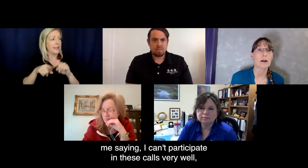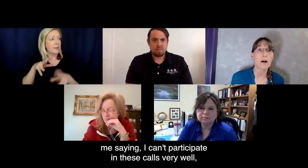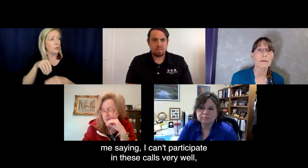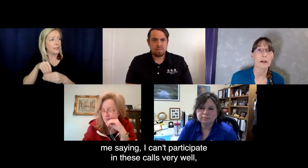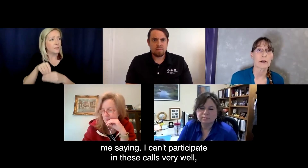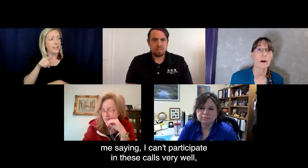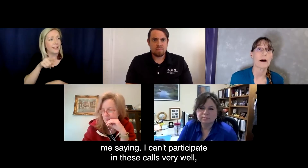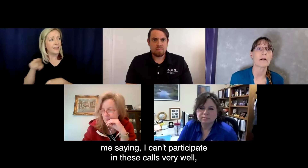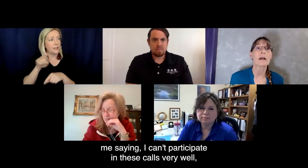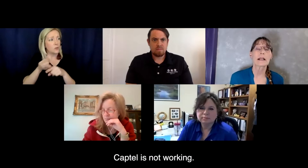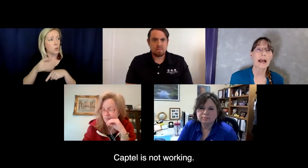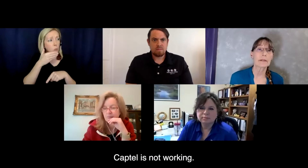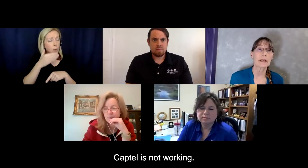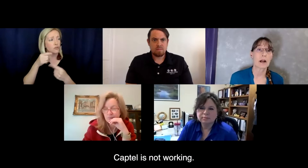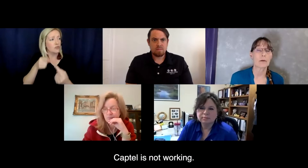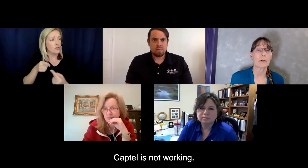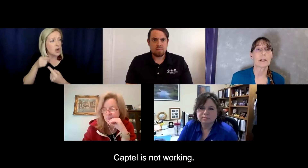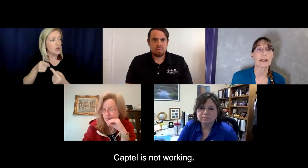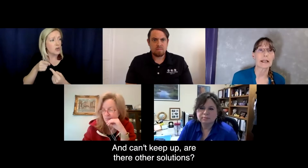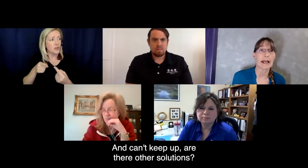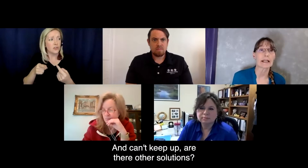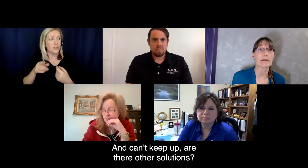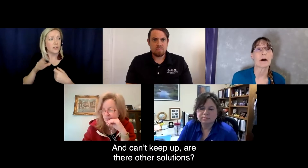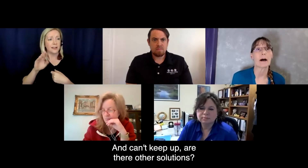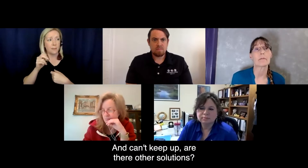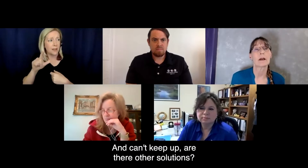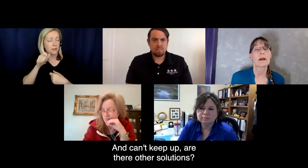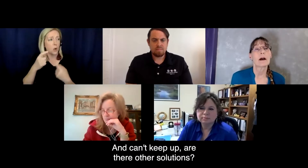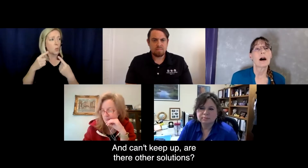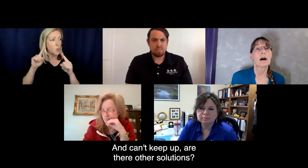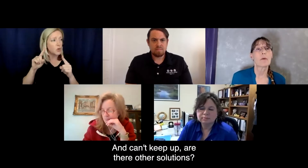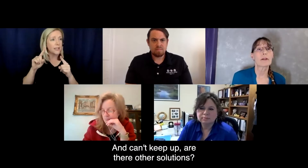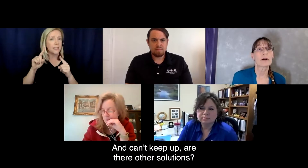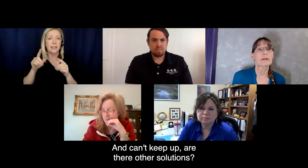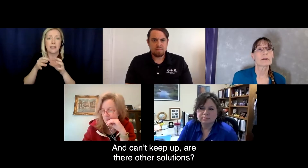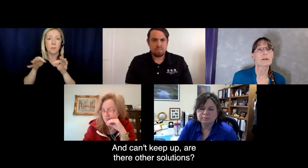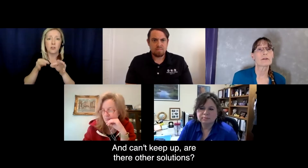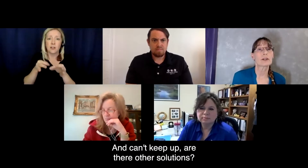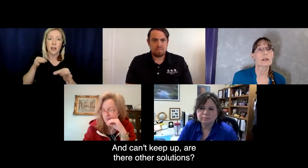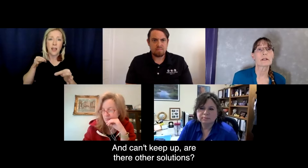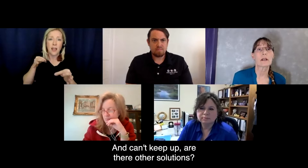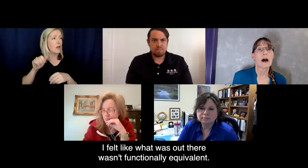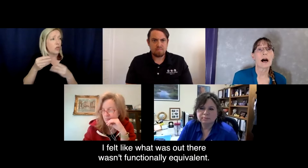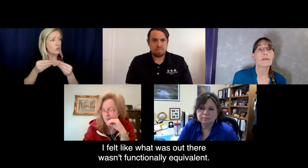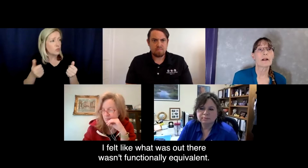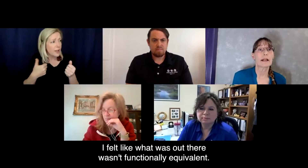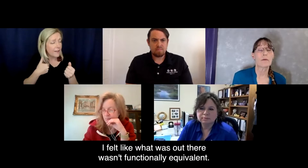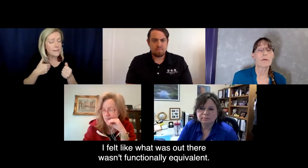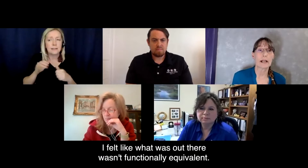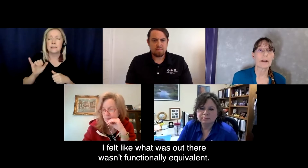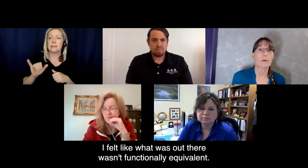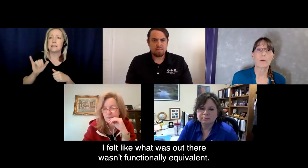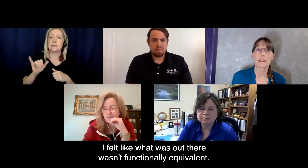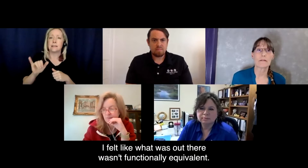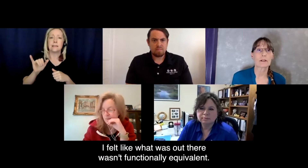these calls very well, CapTel's not working, and can't keep up, are there other solutions? I felt like what